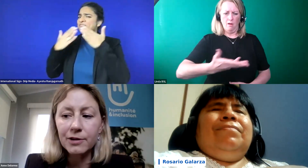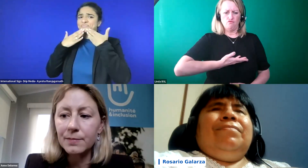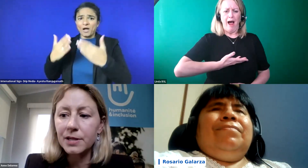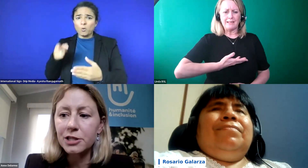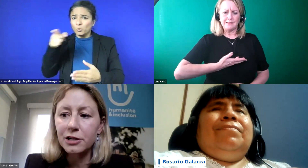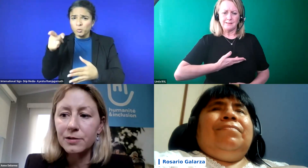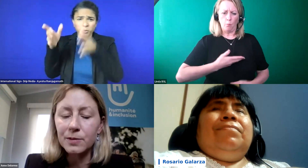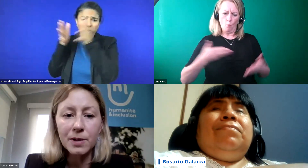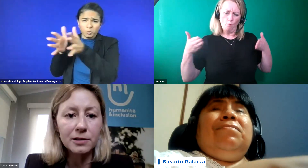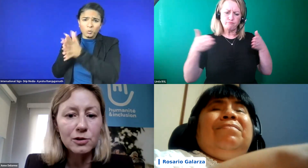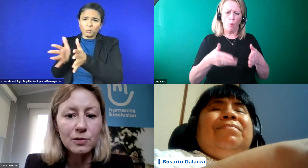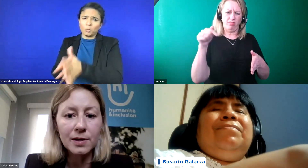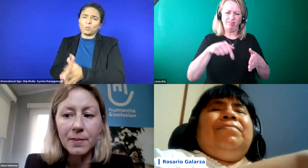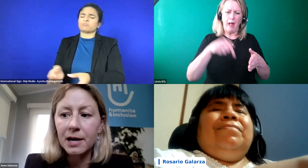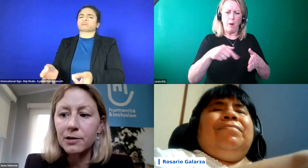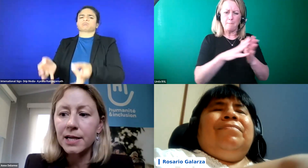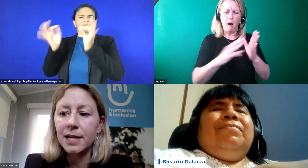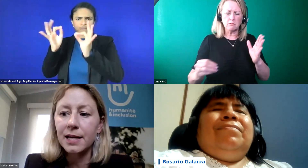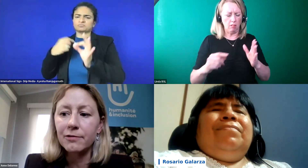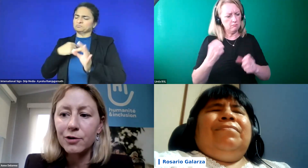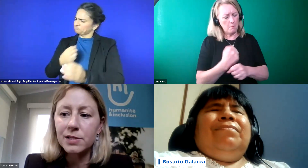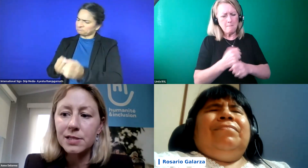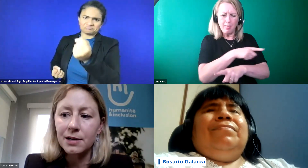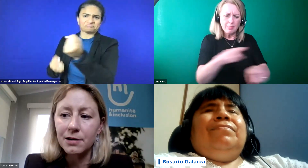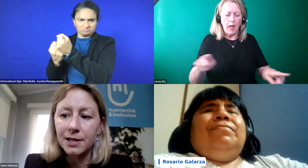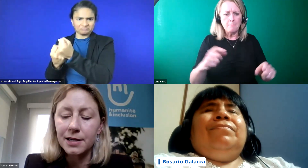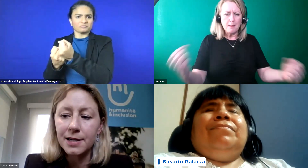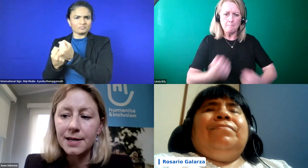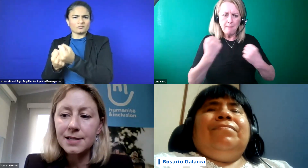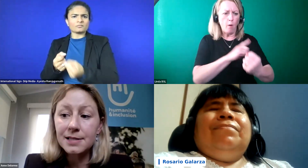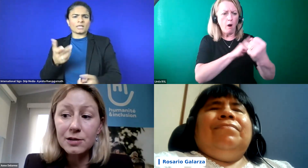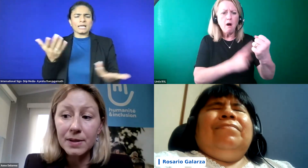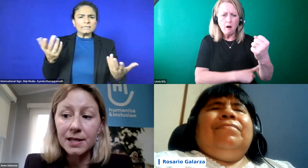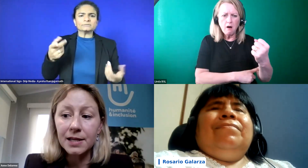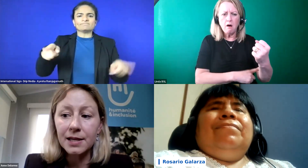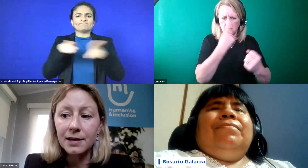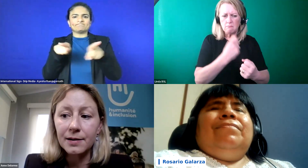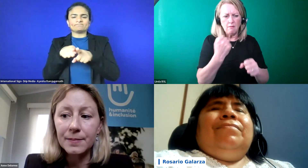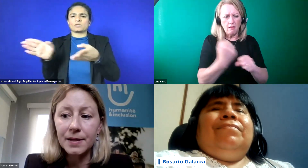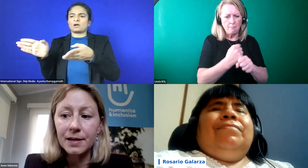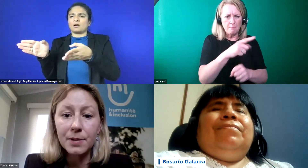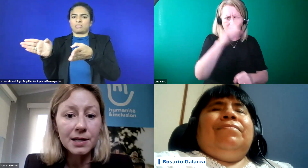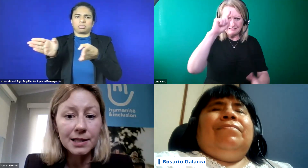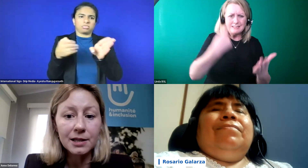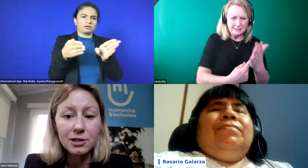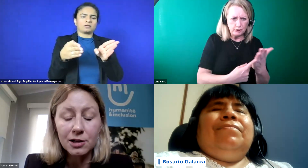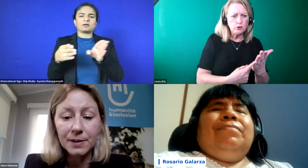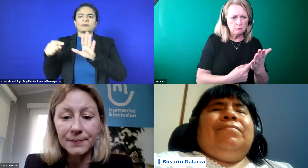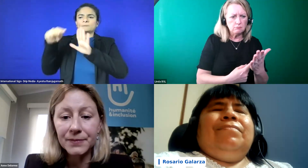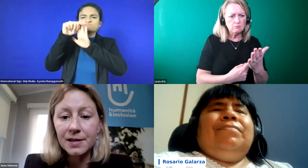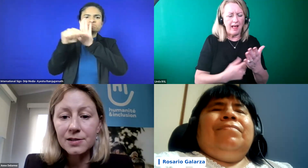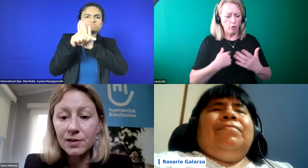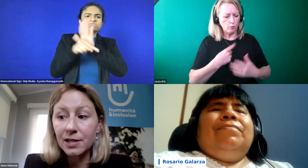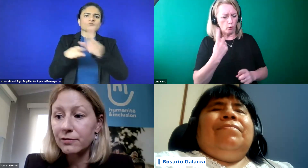moving away from a charitable model to empowering and focusing on decision-making and bodily